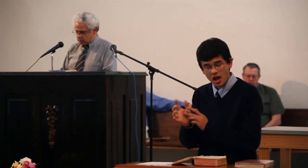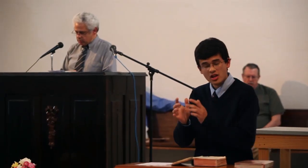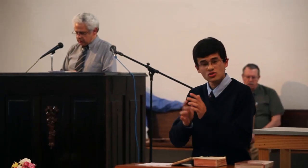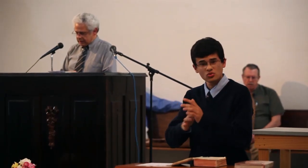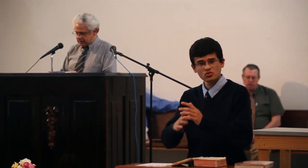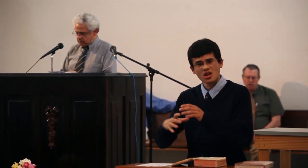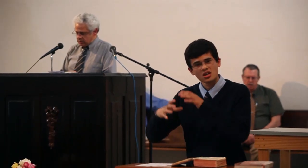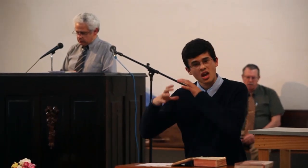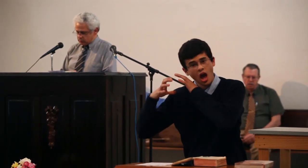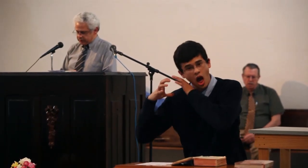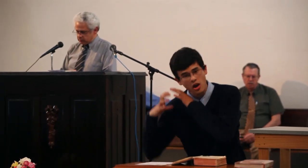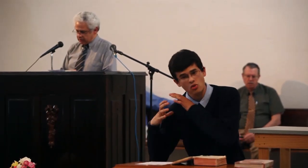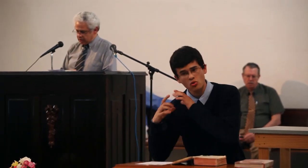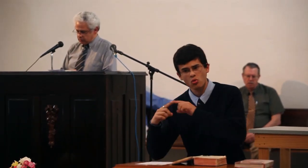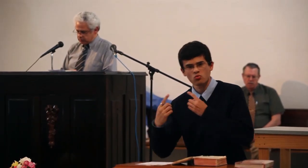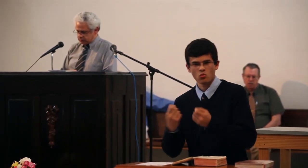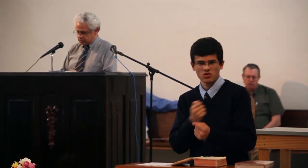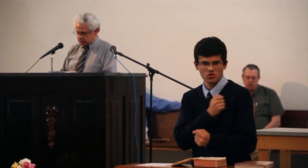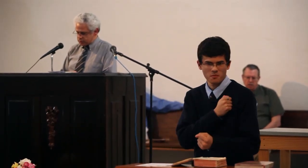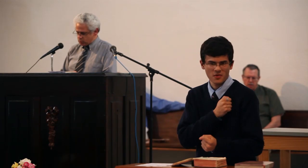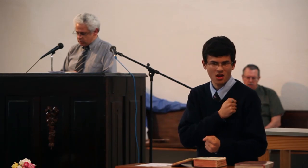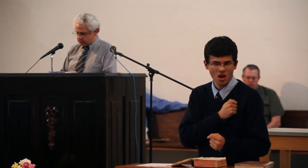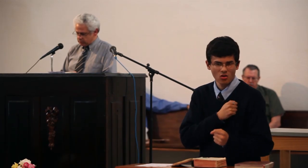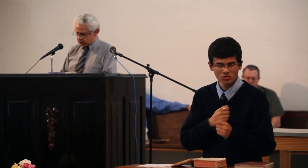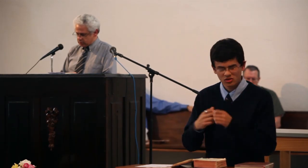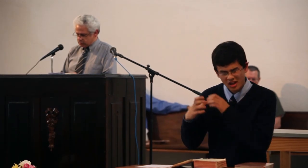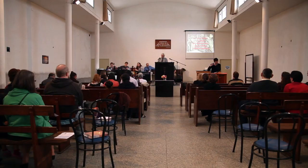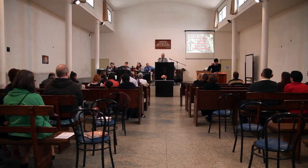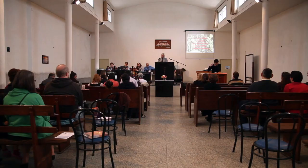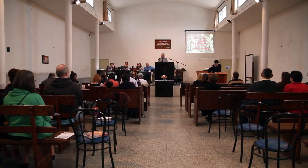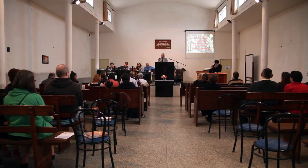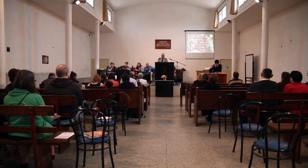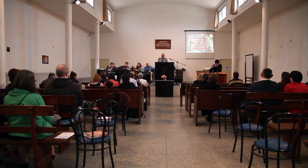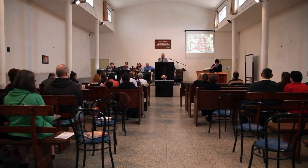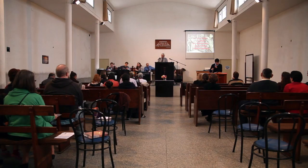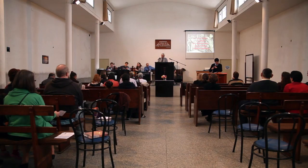there was such a neat spirit there for the blending of our two groups.